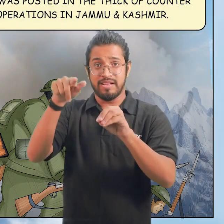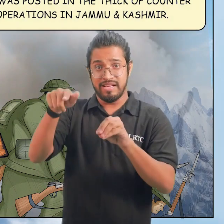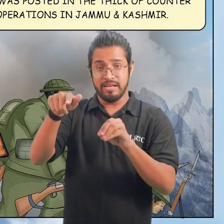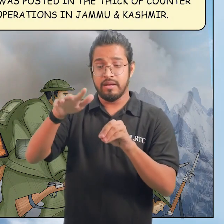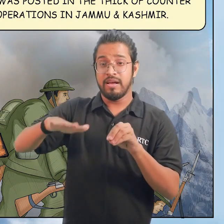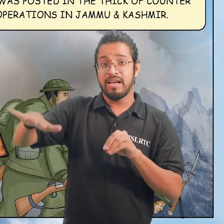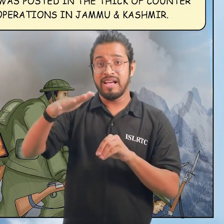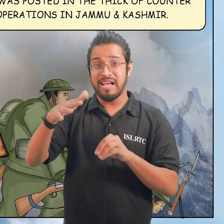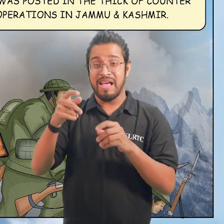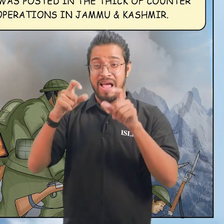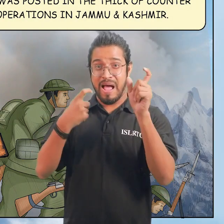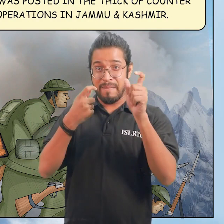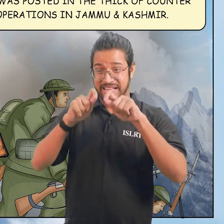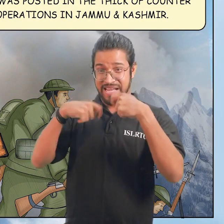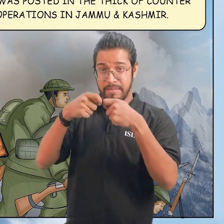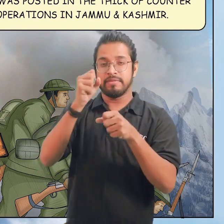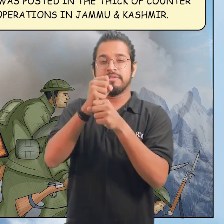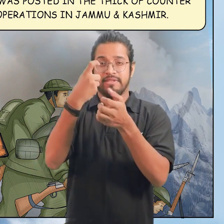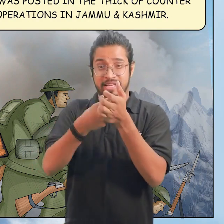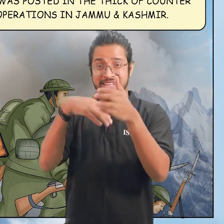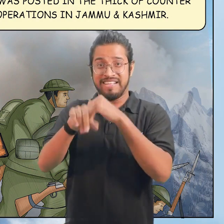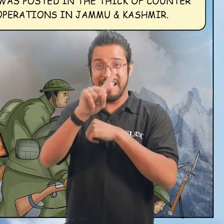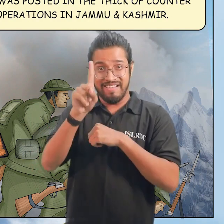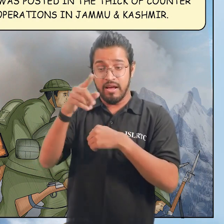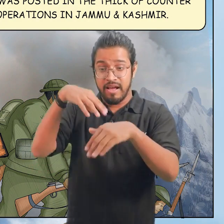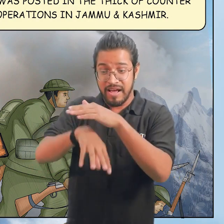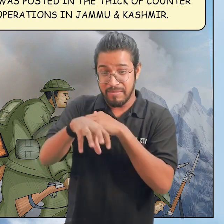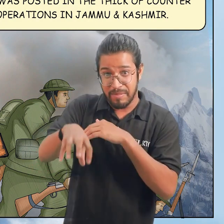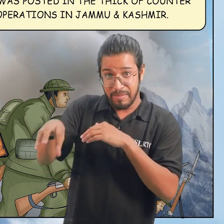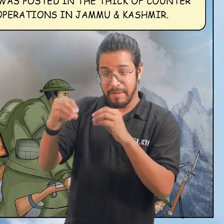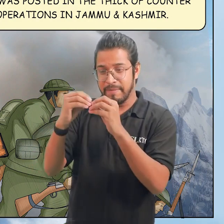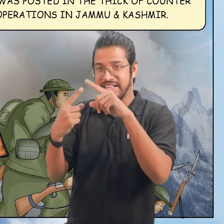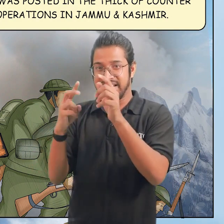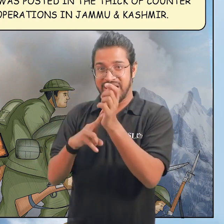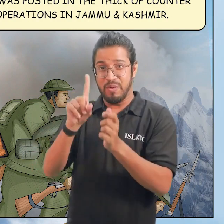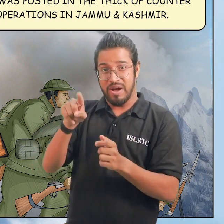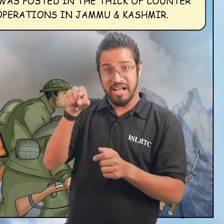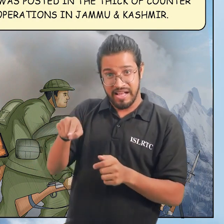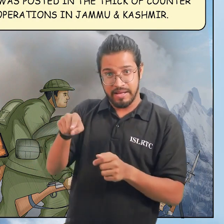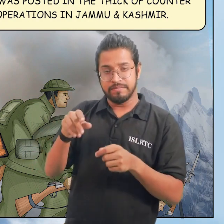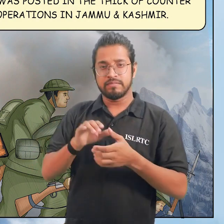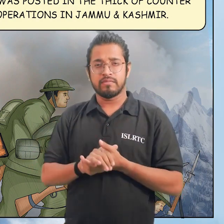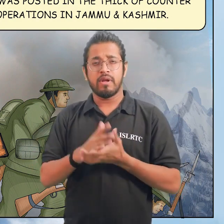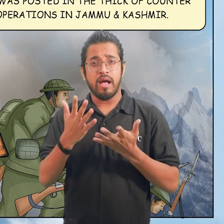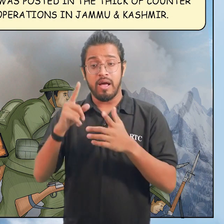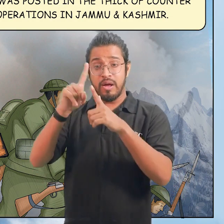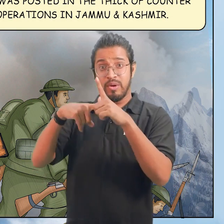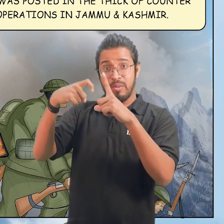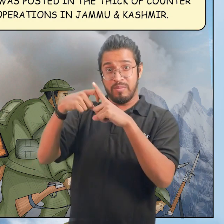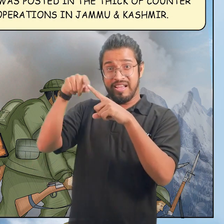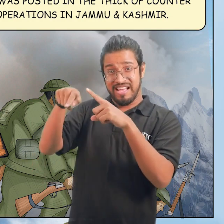Captain Manoj Pandey was commissioned in the 1st Battalion of the 11 Gorkha Rifles.